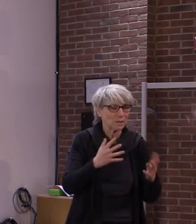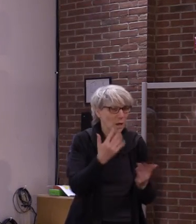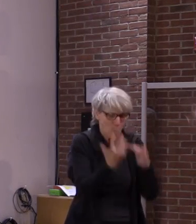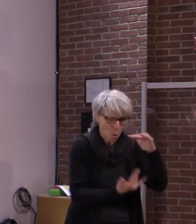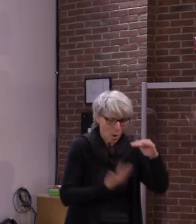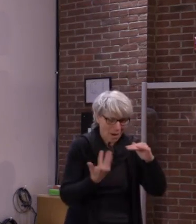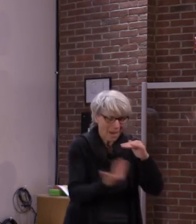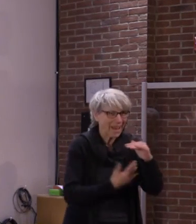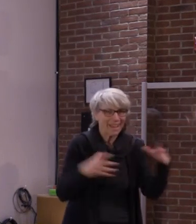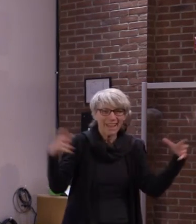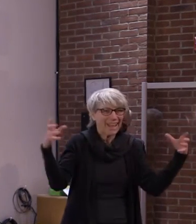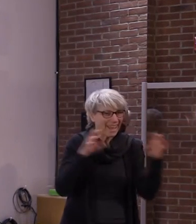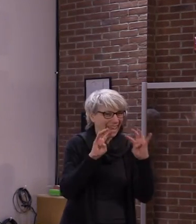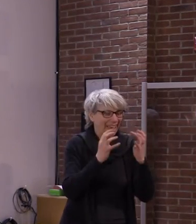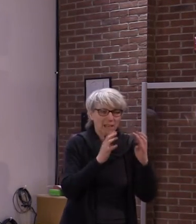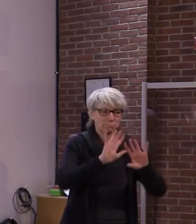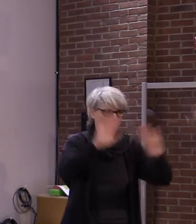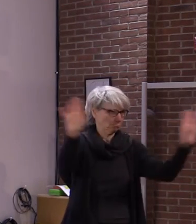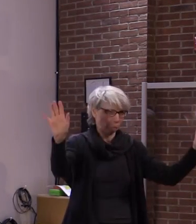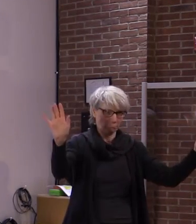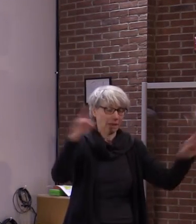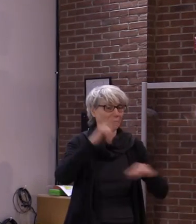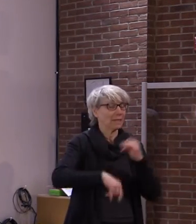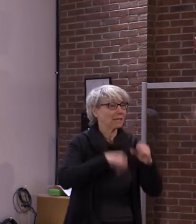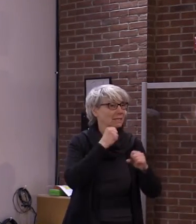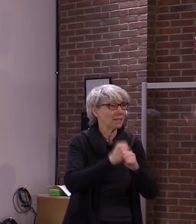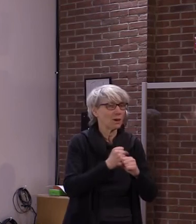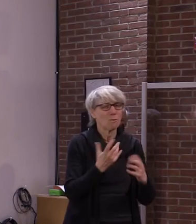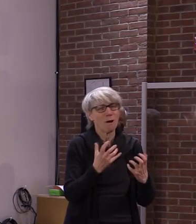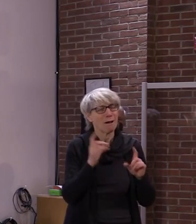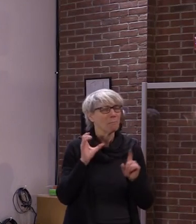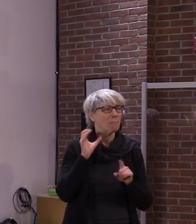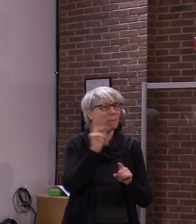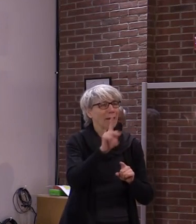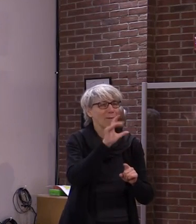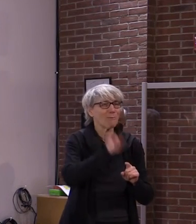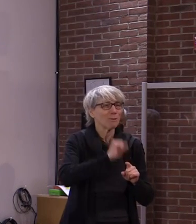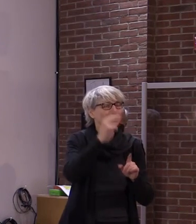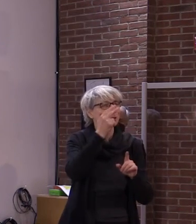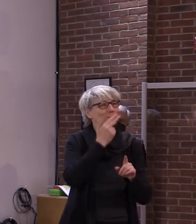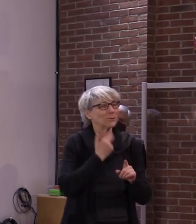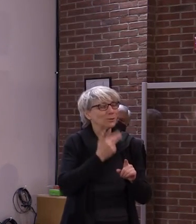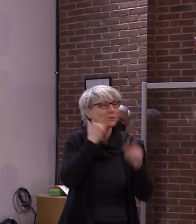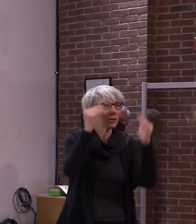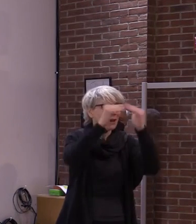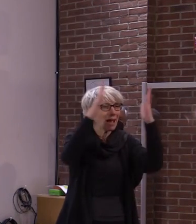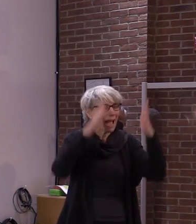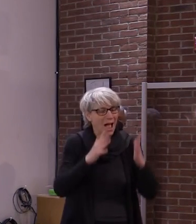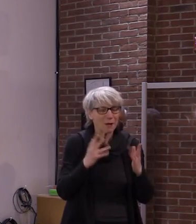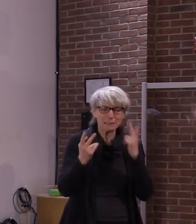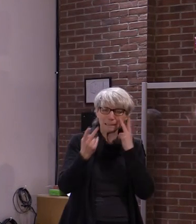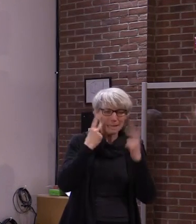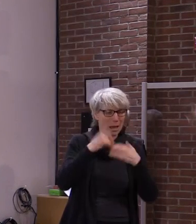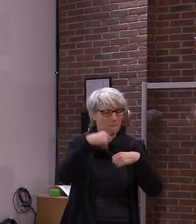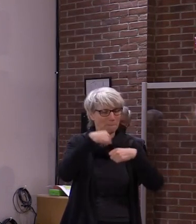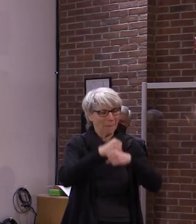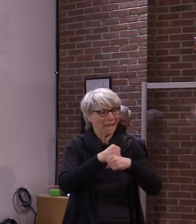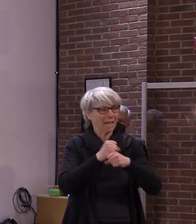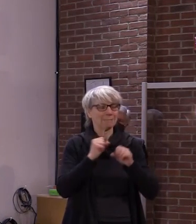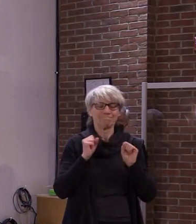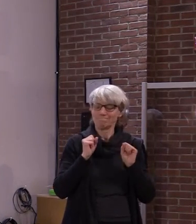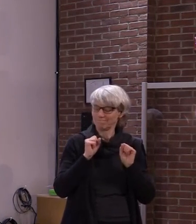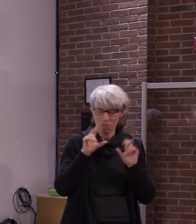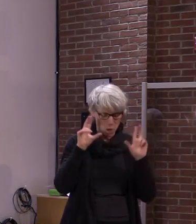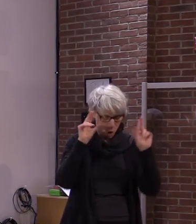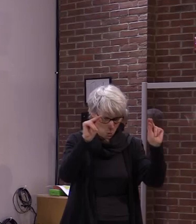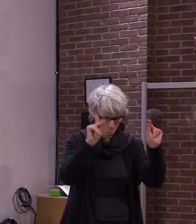This year, a visit to the Sugar House to enjoy Vermont's wonderful tradition and agricultural heritage is unfortunately